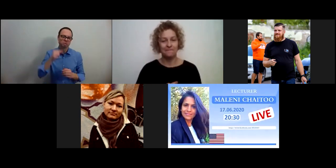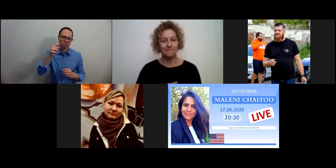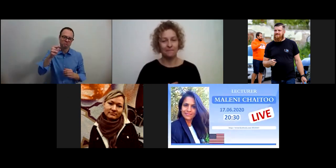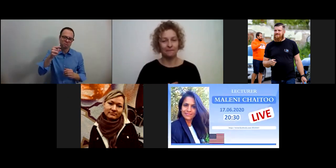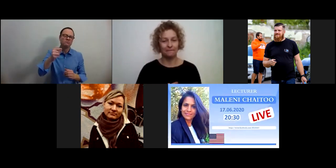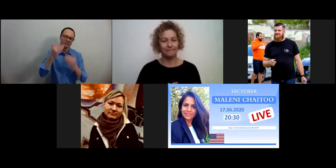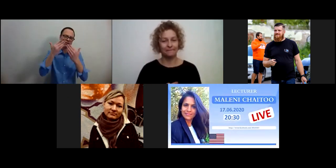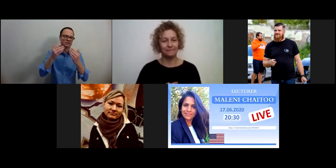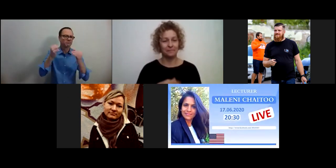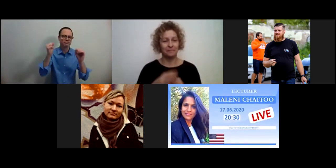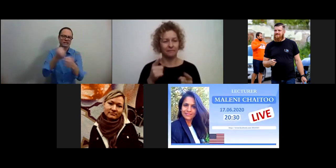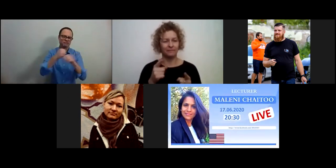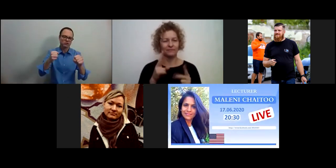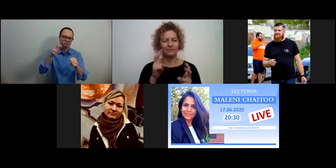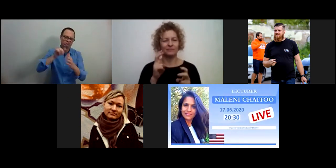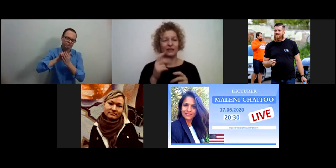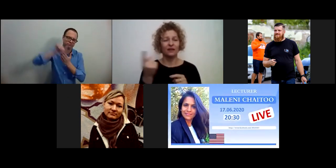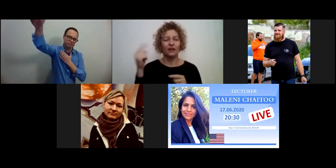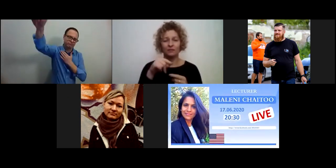Next presenter.